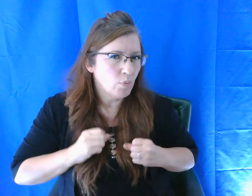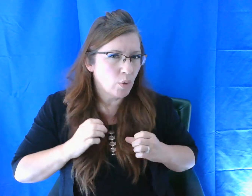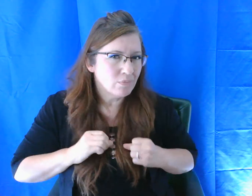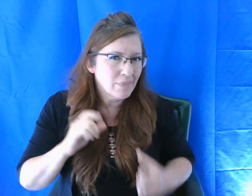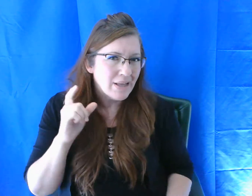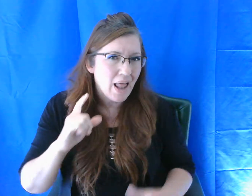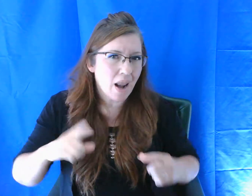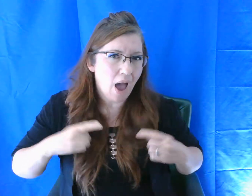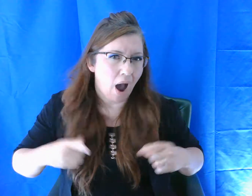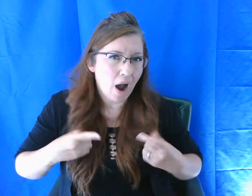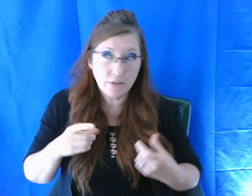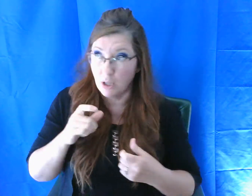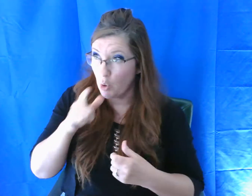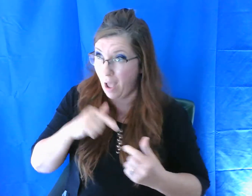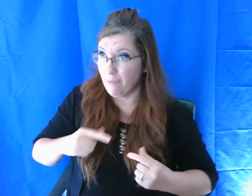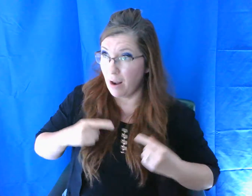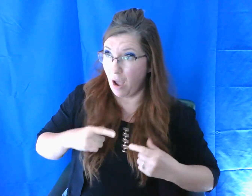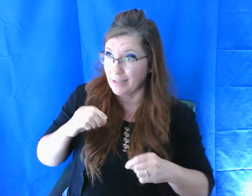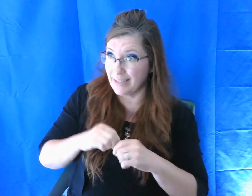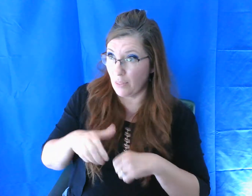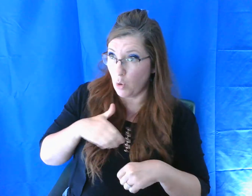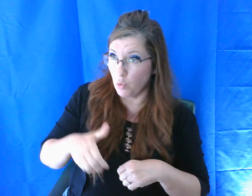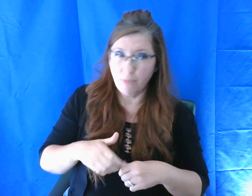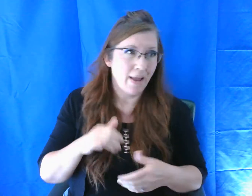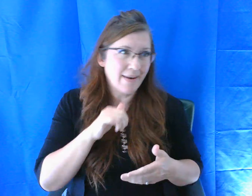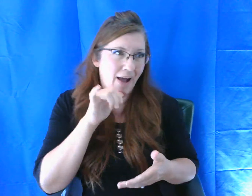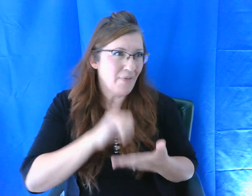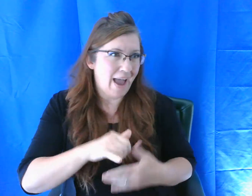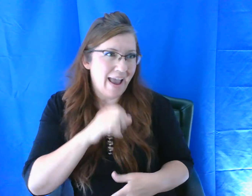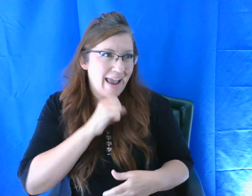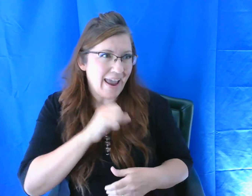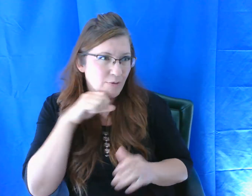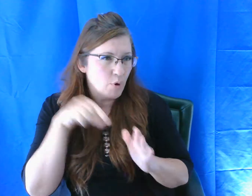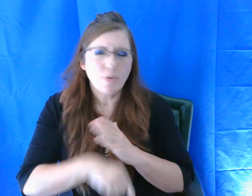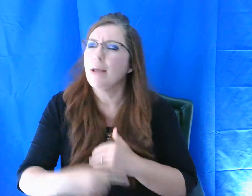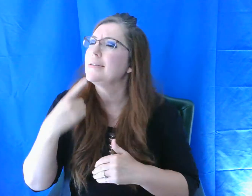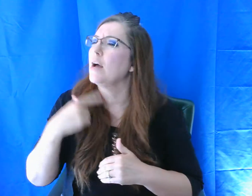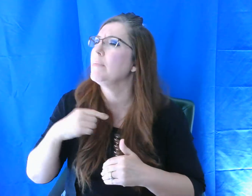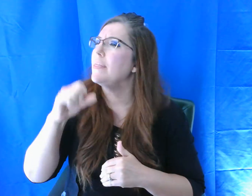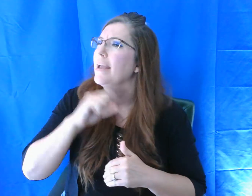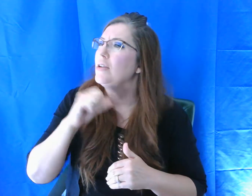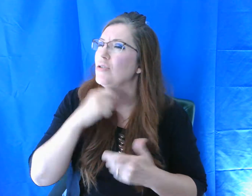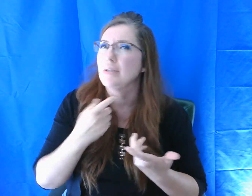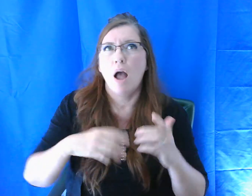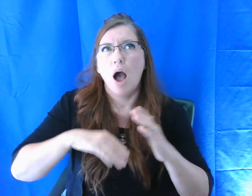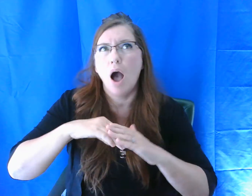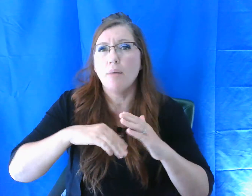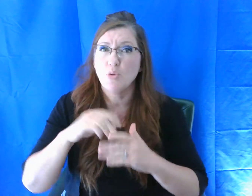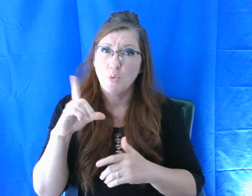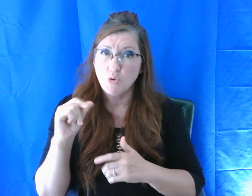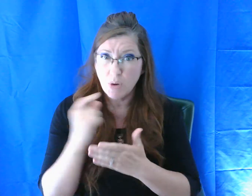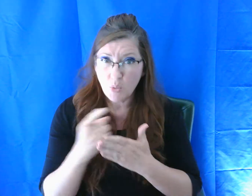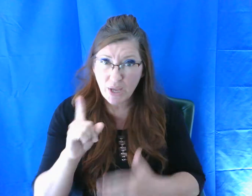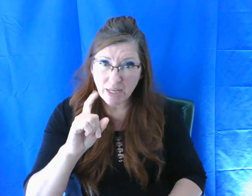in the womb. Not at the ages that they're being murdered. Tell me the ages. What is it, up to 20 weeks? 20-week-old